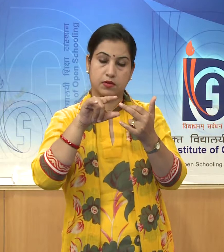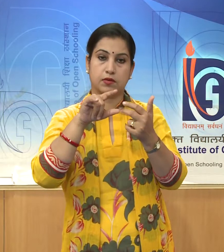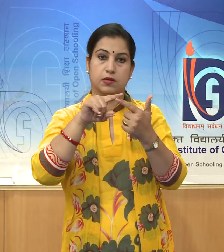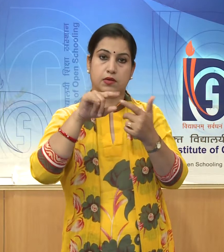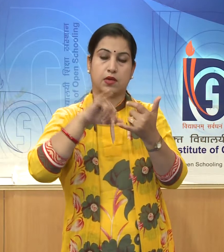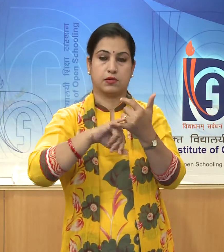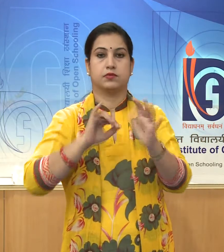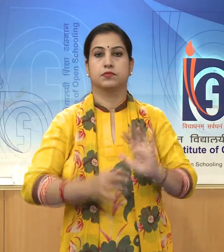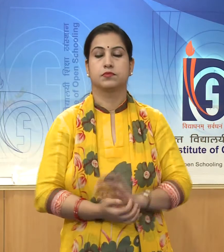entire